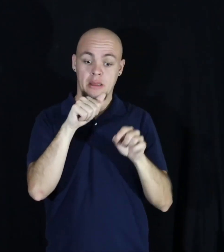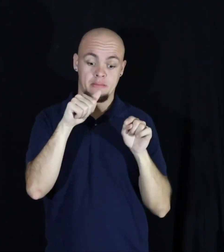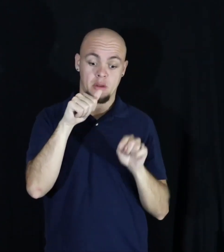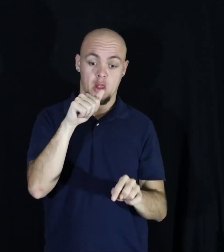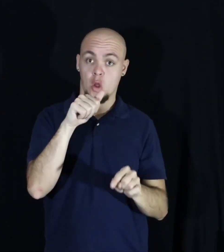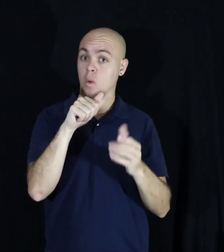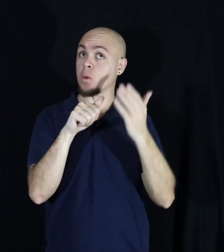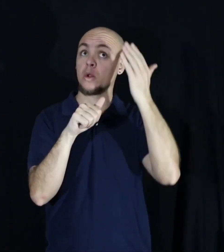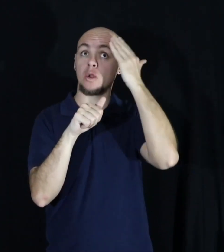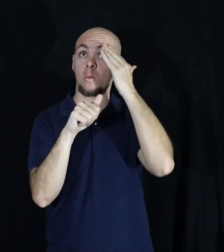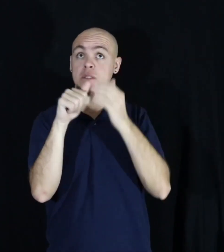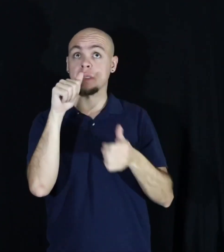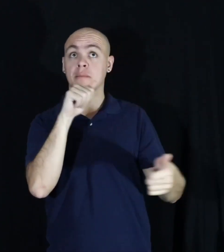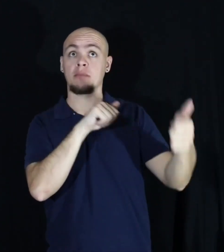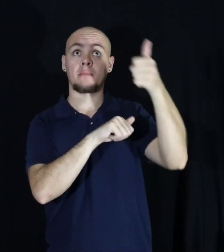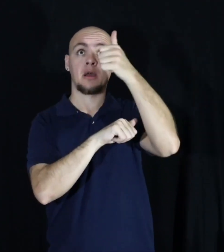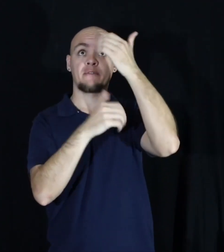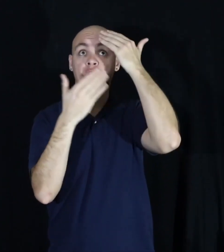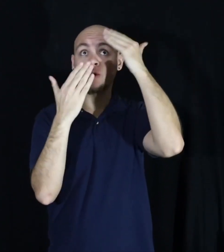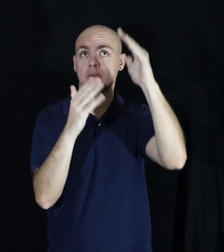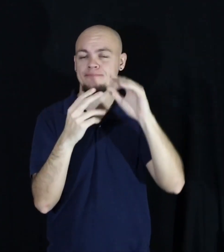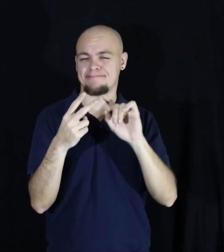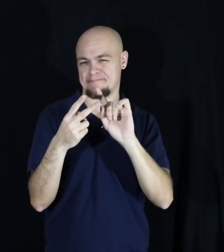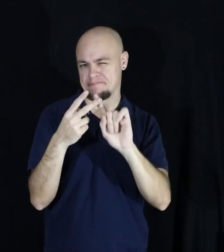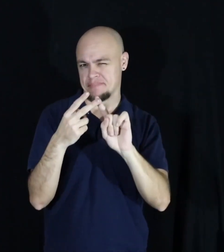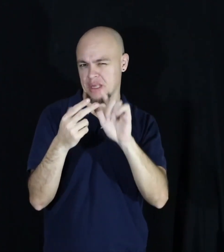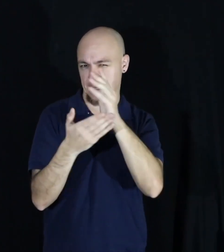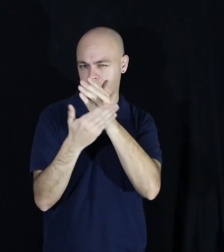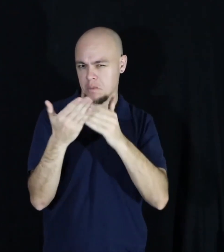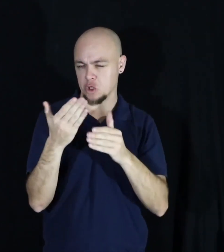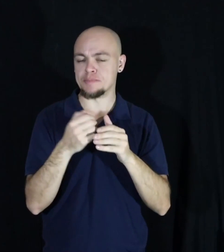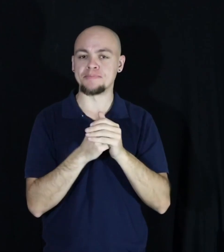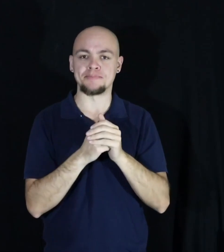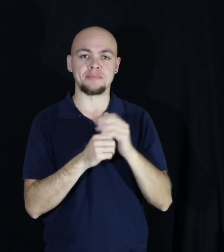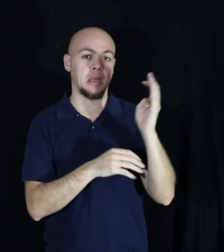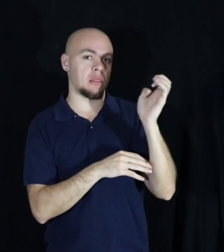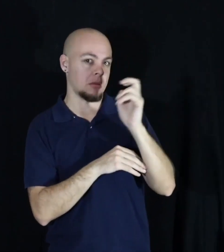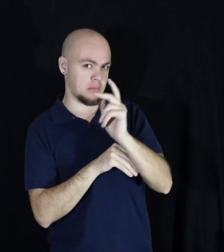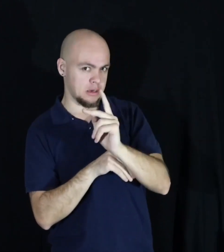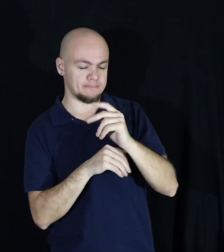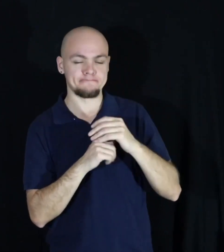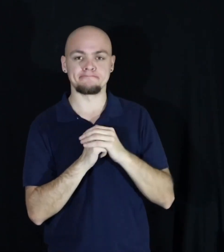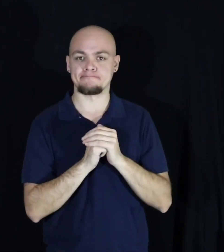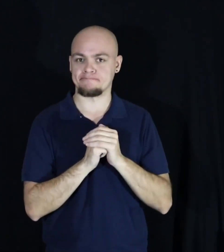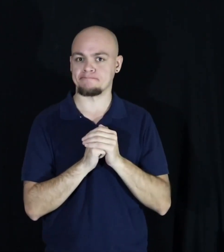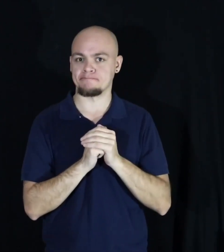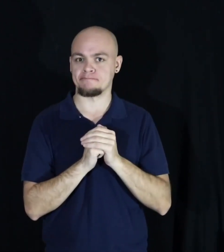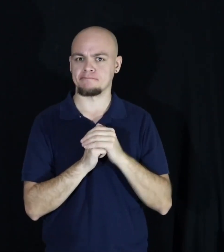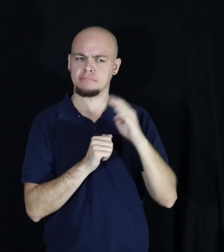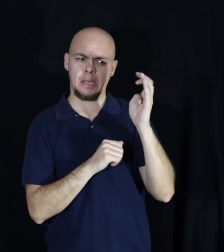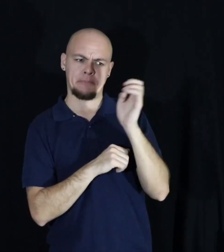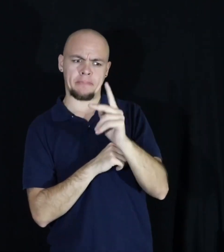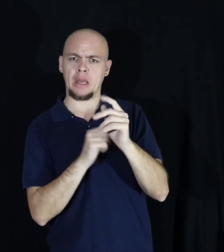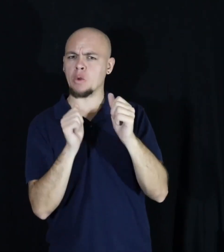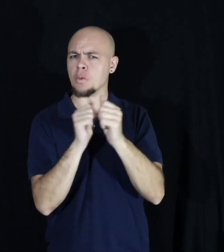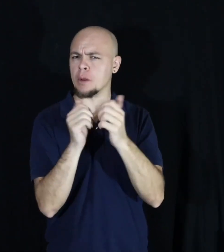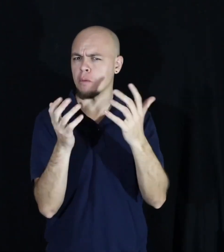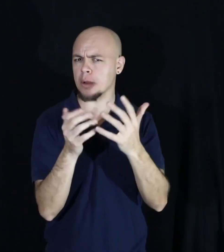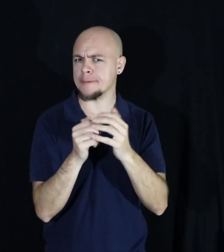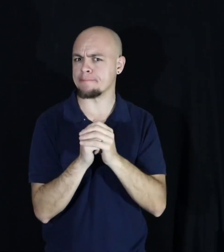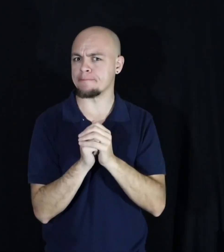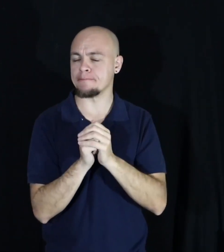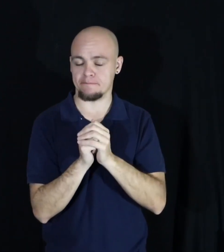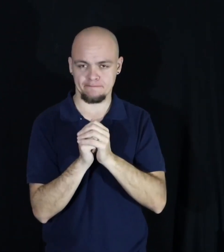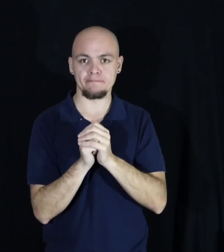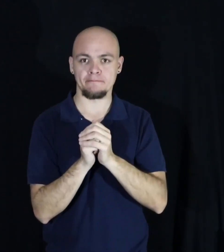above. Here we come to the second part of the ritual, which is the return. But what are we returning with? Well, we can